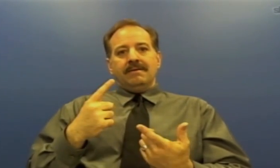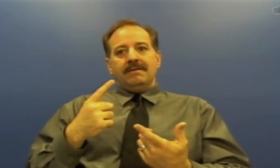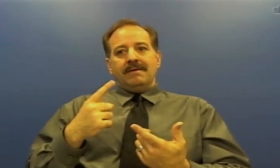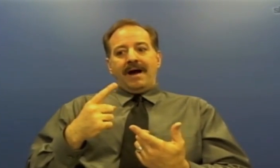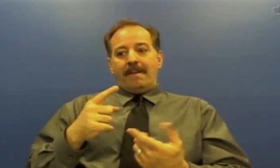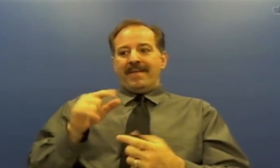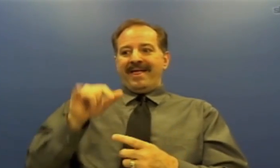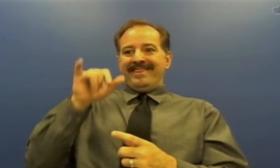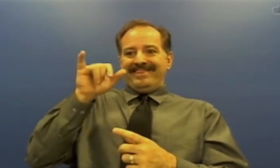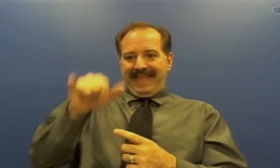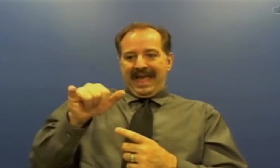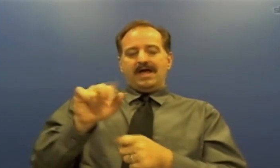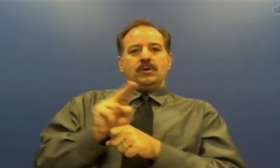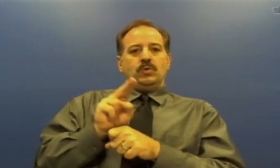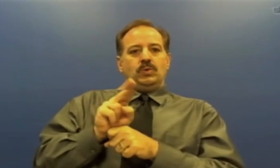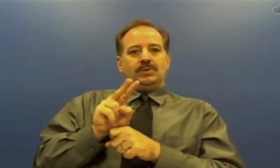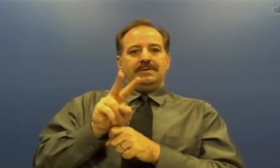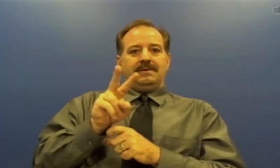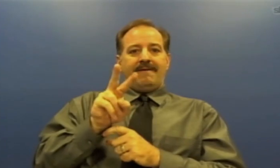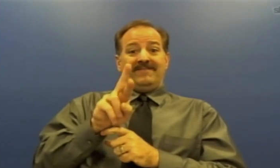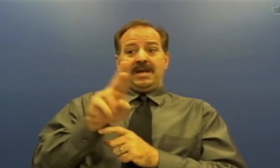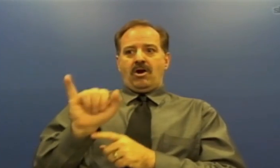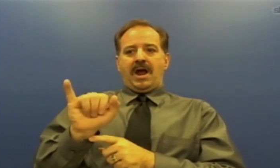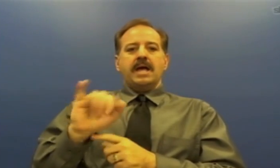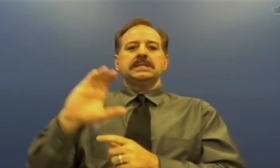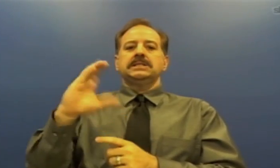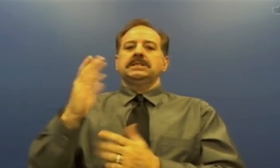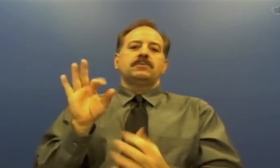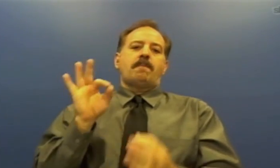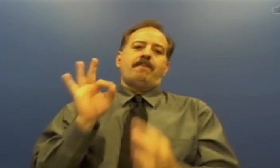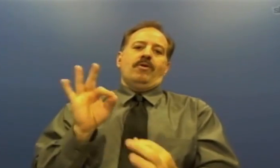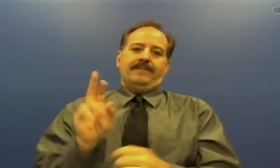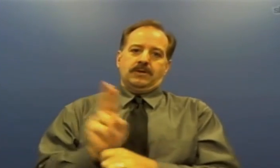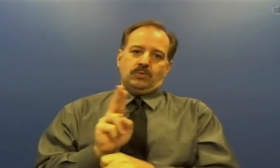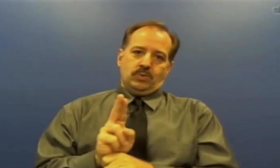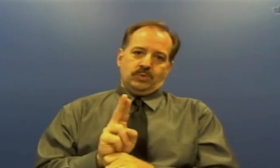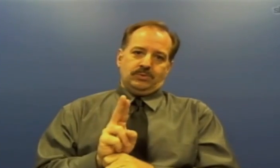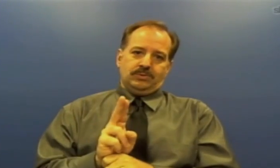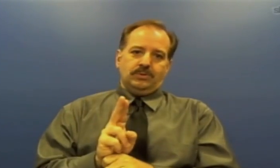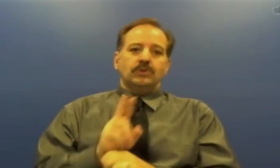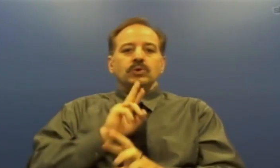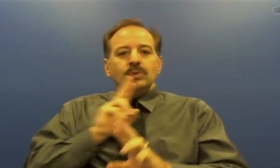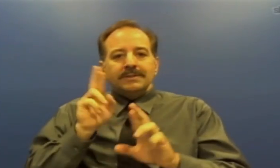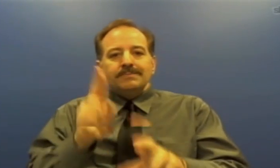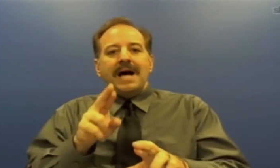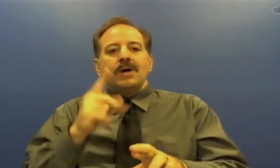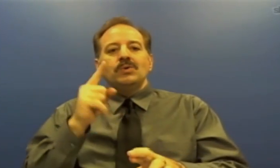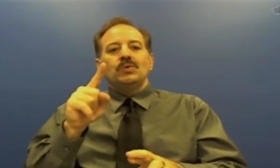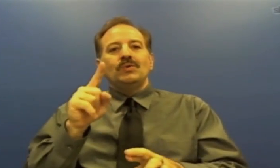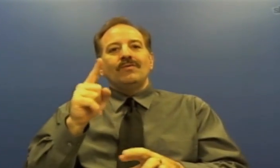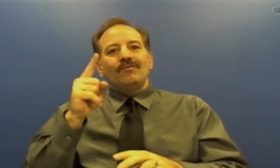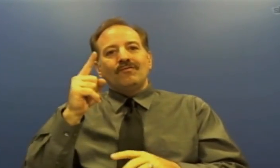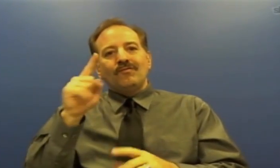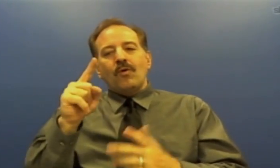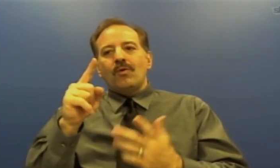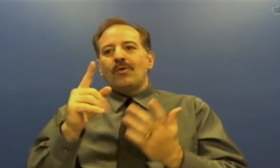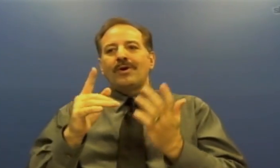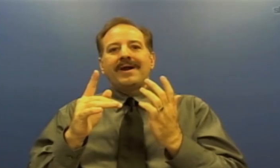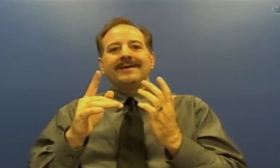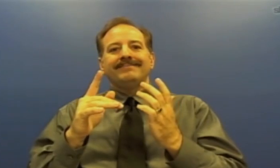For me, I guess, using VRI is a perfect thing because it's great to